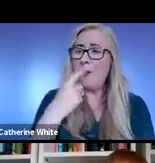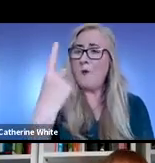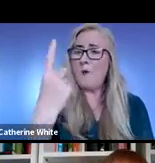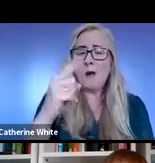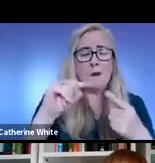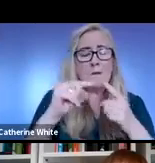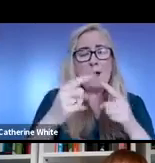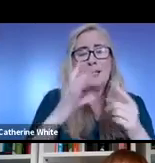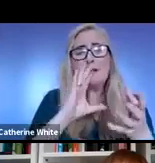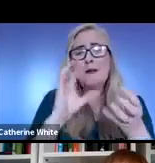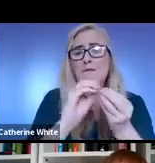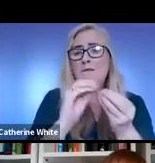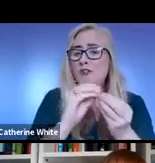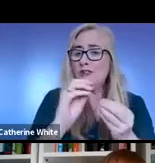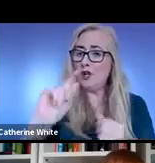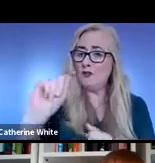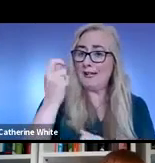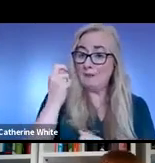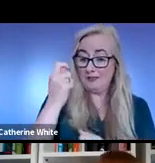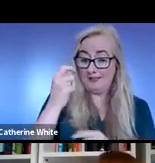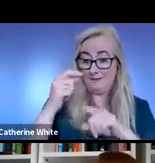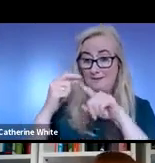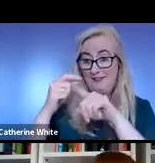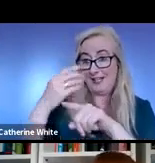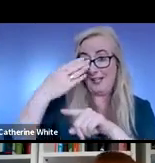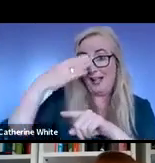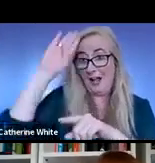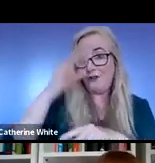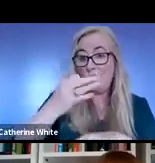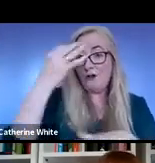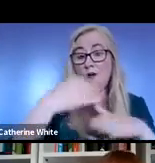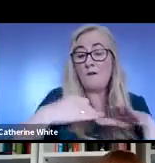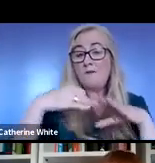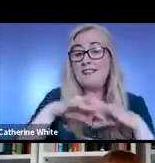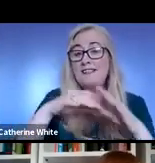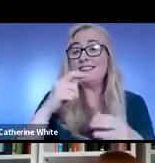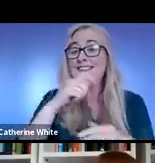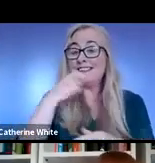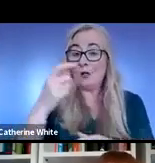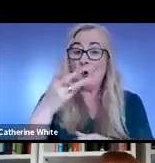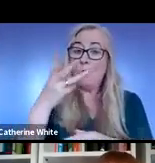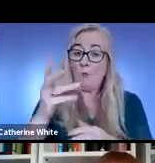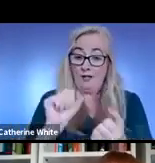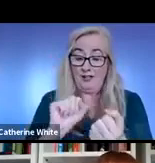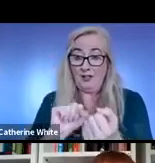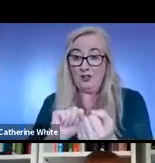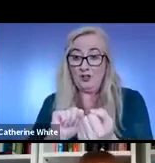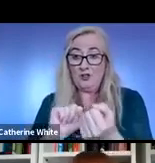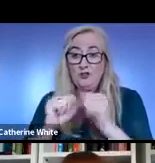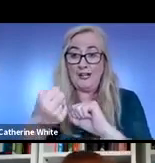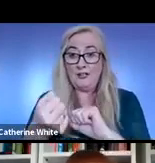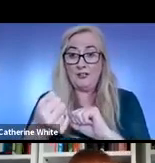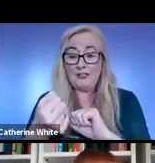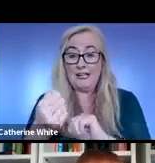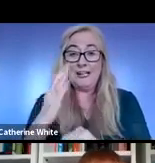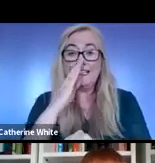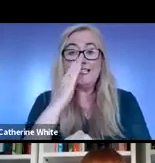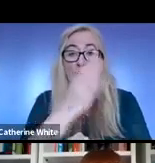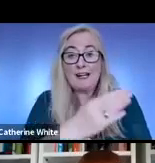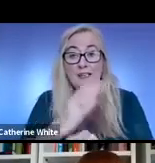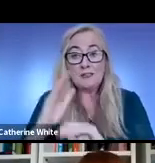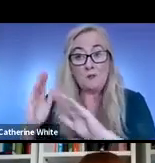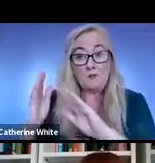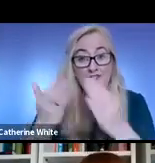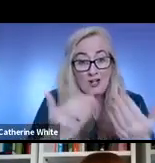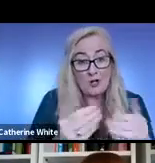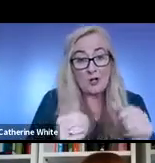recently, the Irish government said that they were going to reform this the issue of direct provision. In